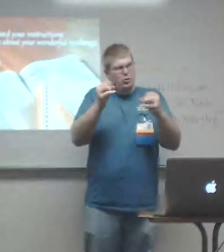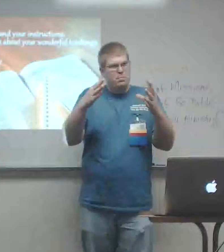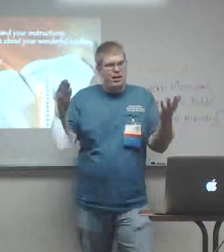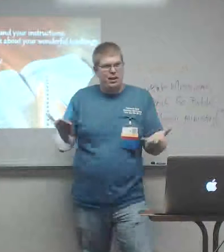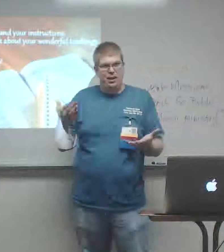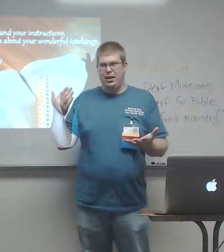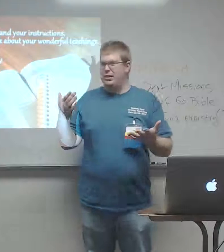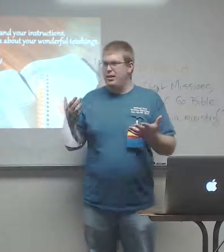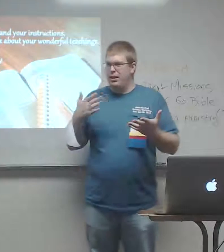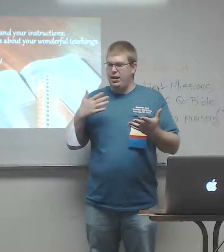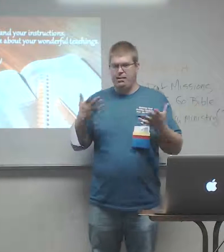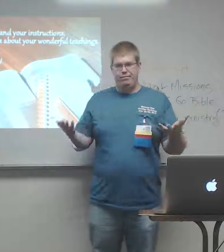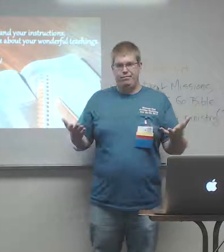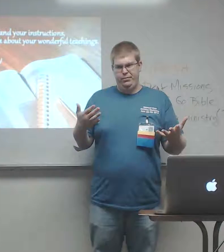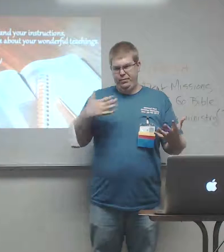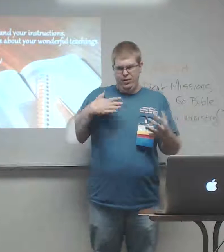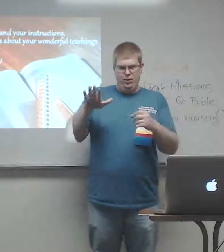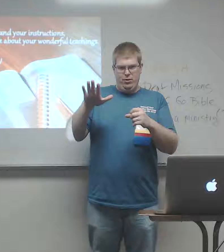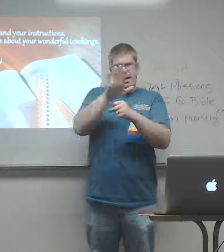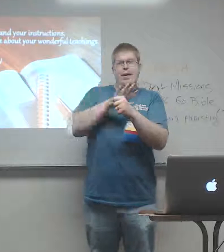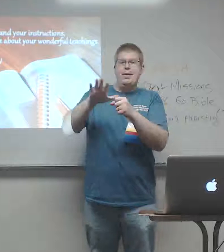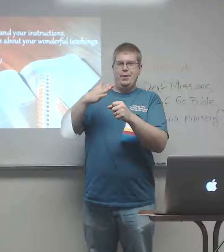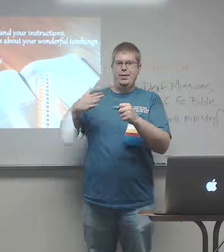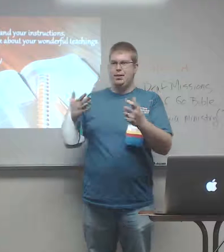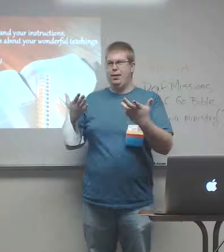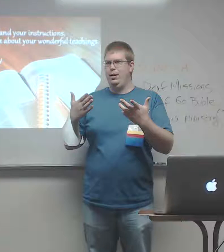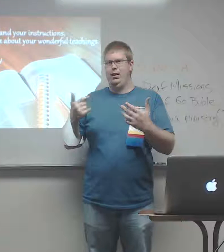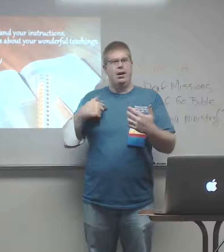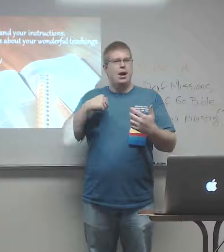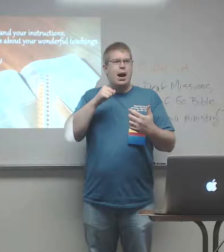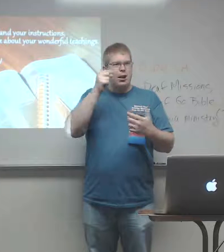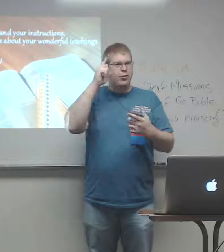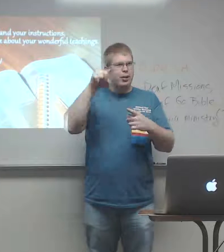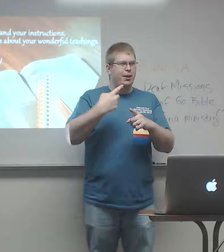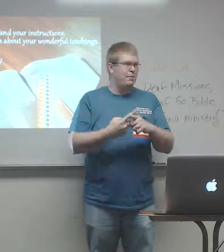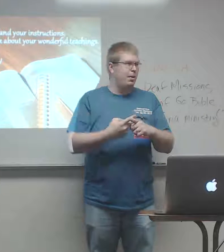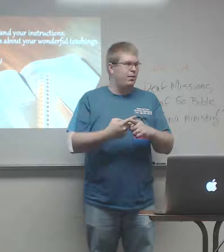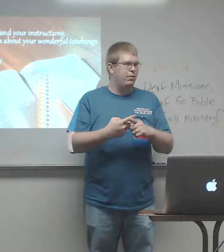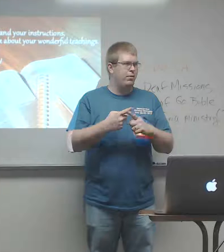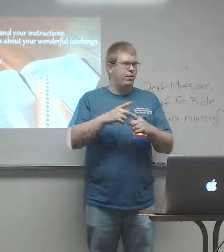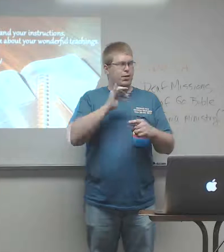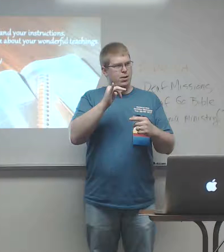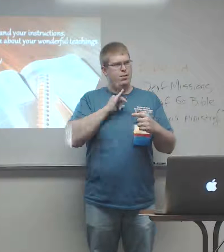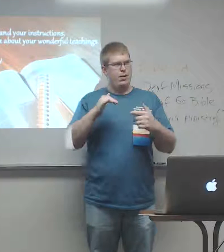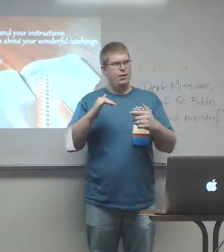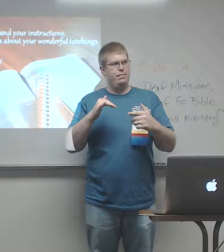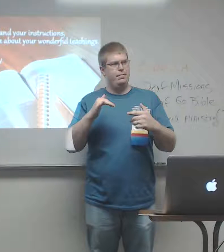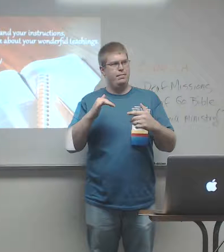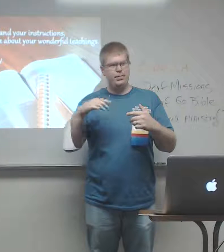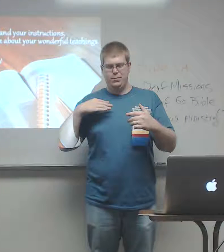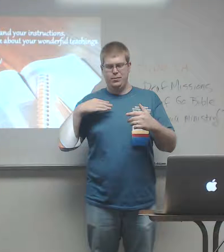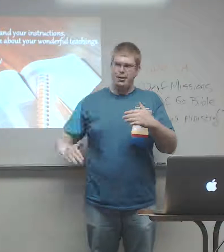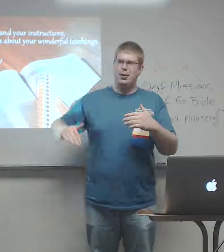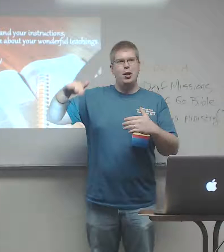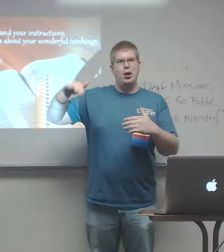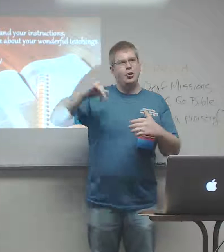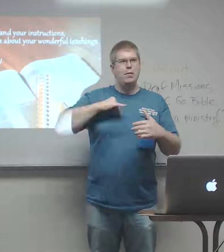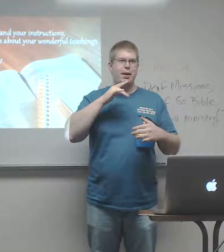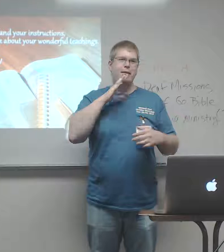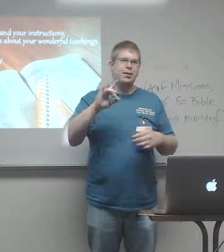many things, in my area, I don't think about. When I grew up and I was